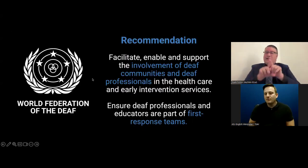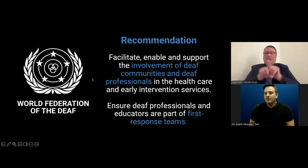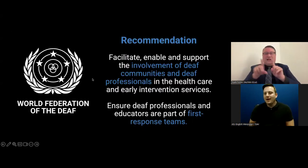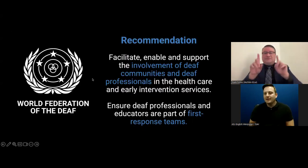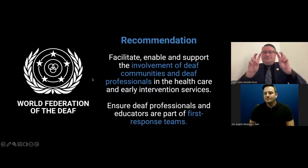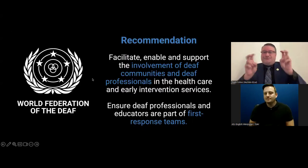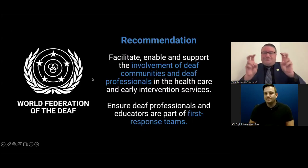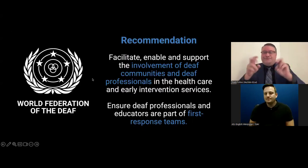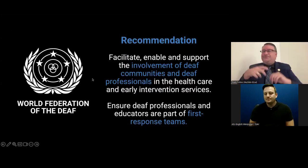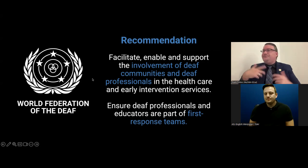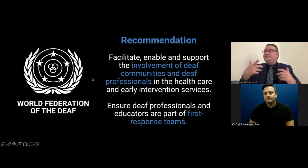right away.